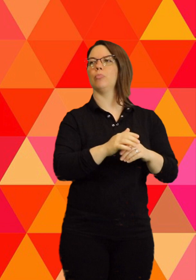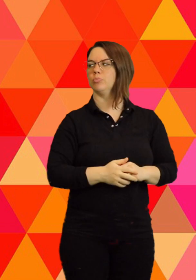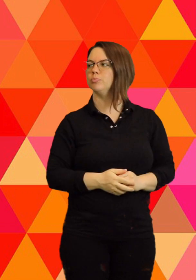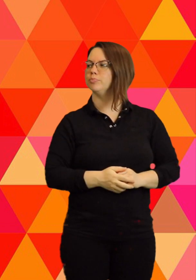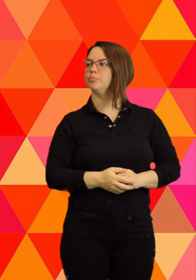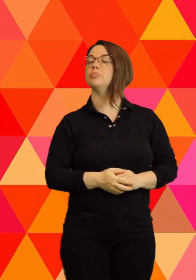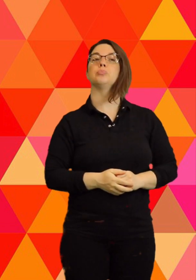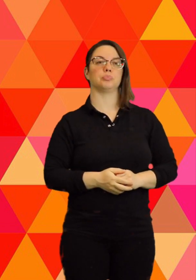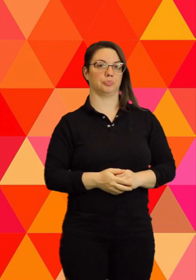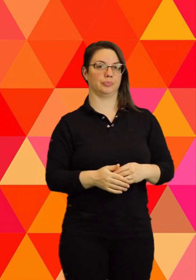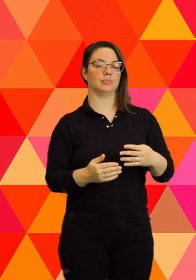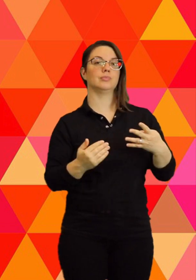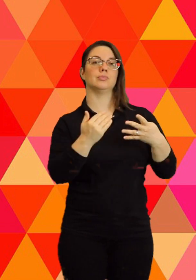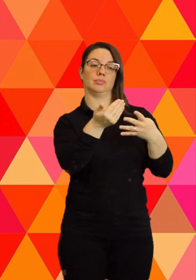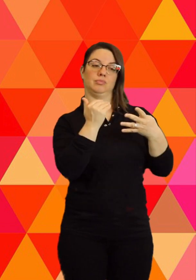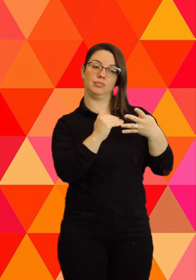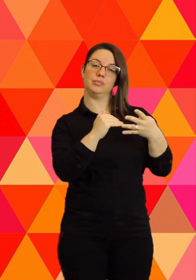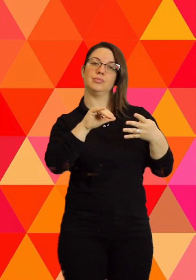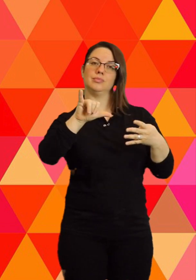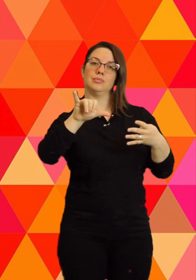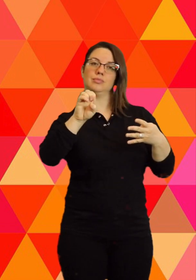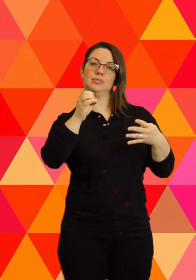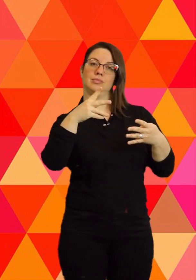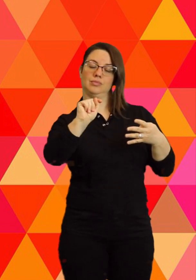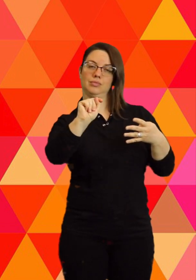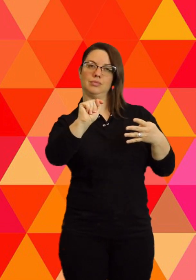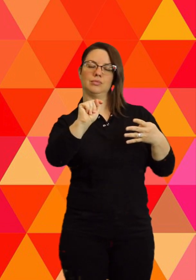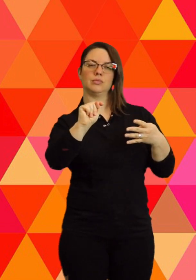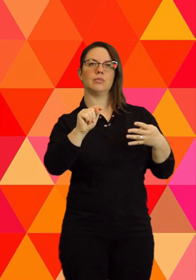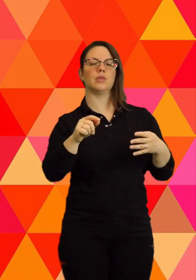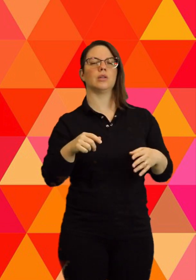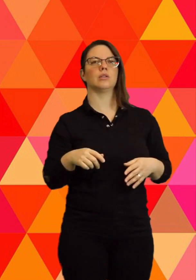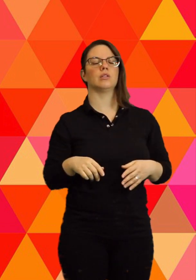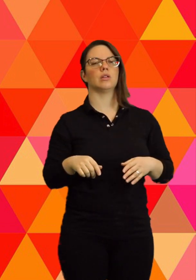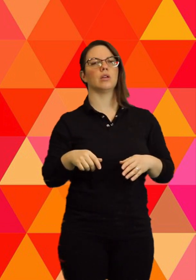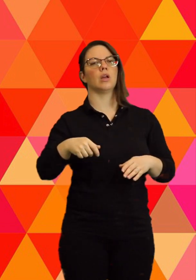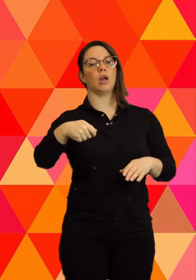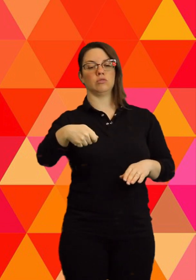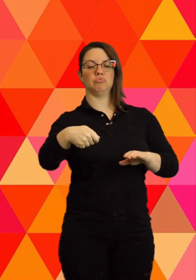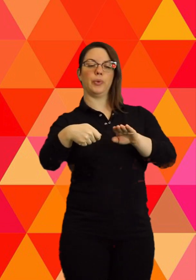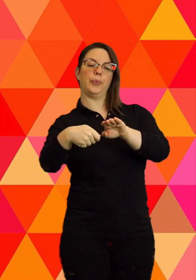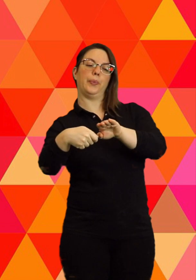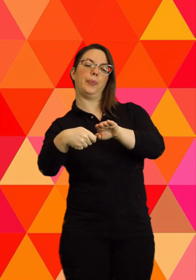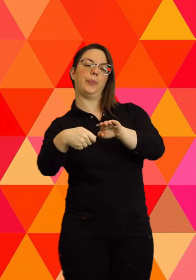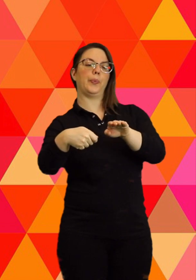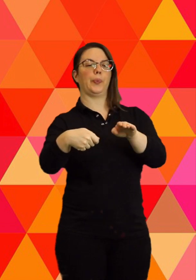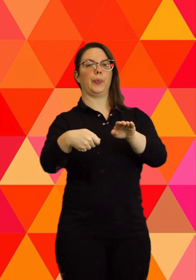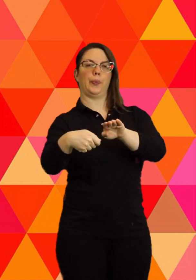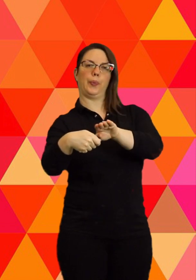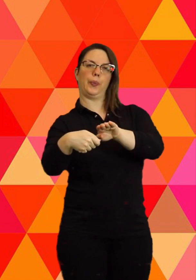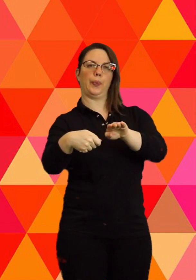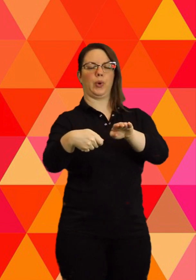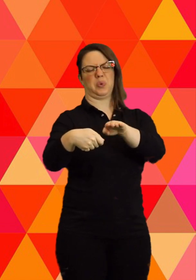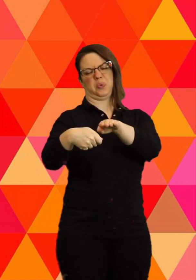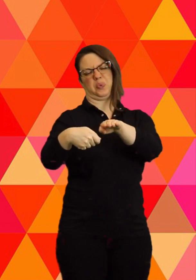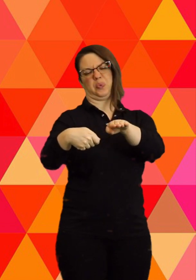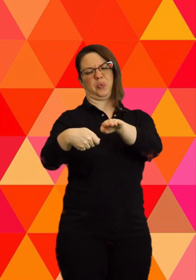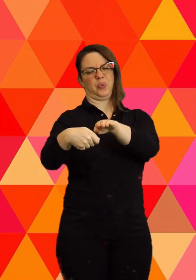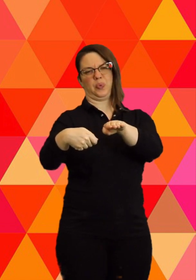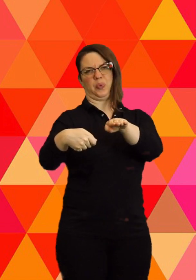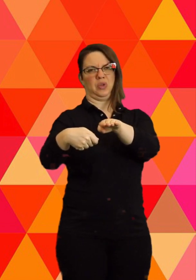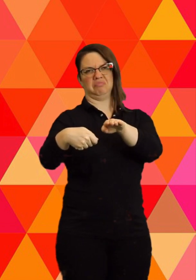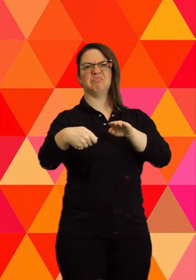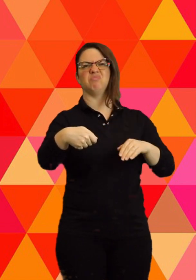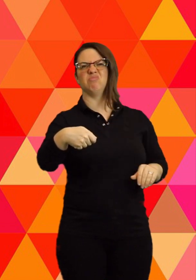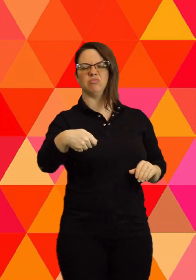spoon, just a small regular teaspoon, and it's not heaping or anything. You can see it's almost pretty level, just a full